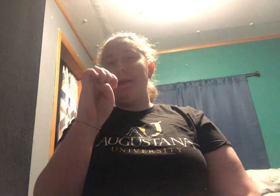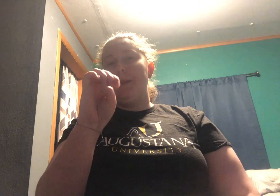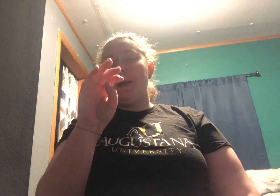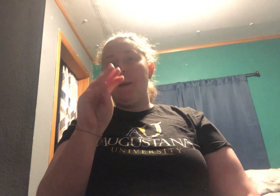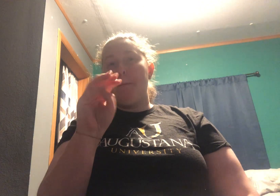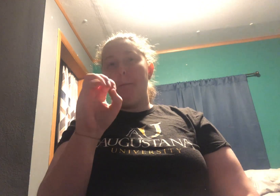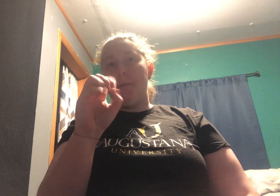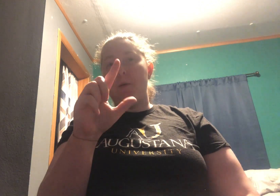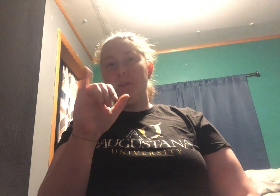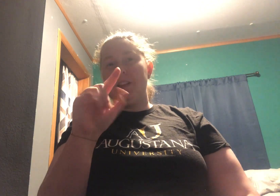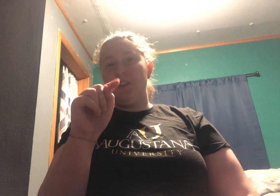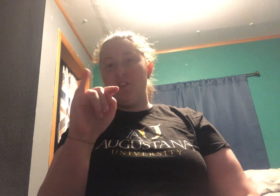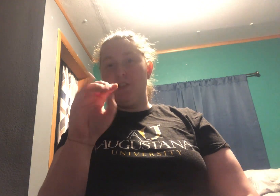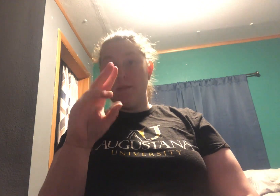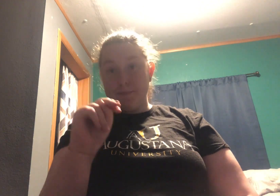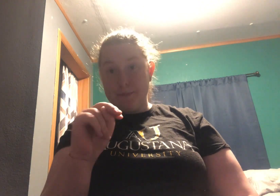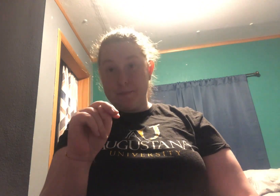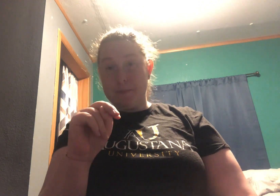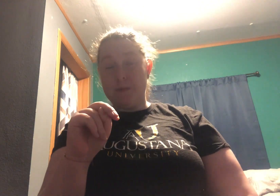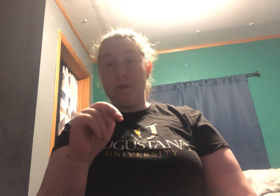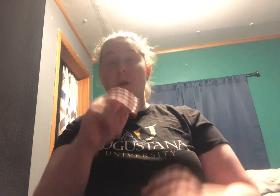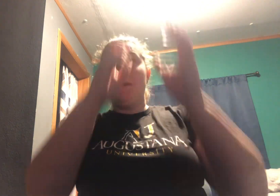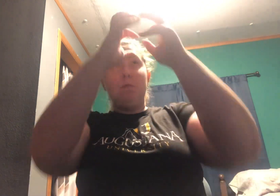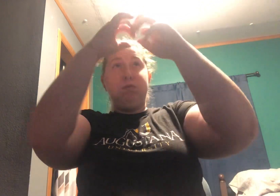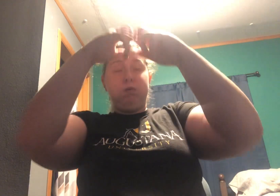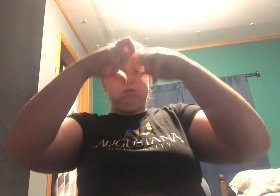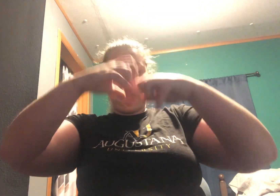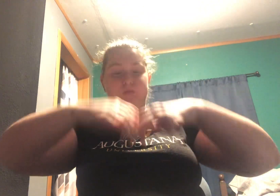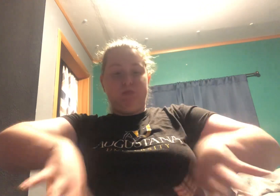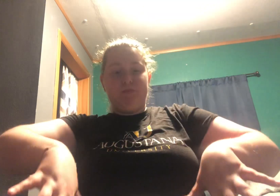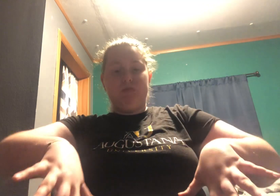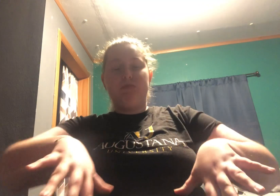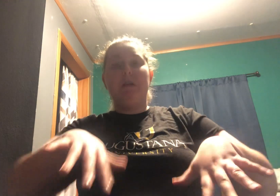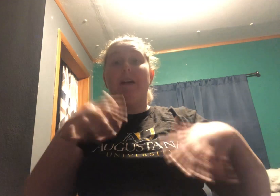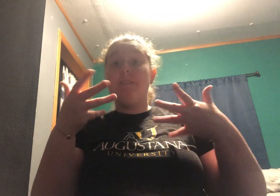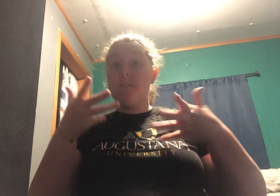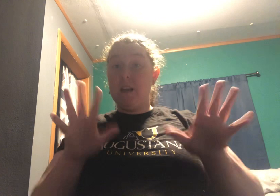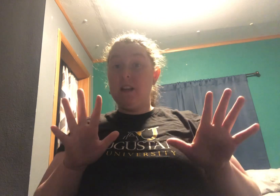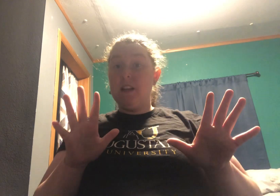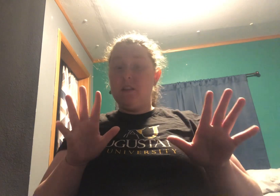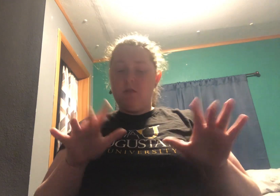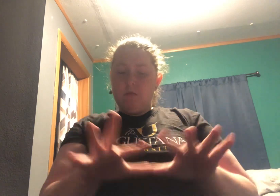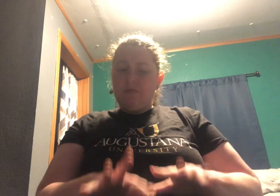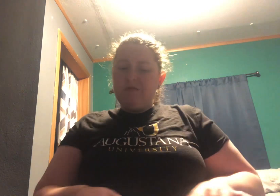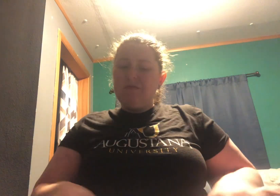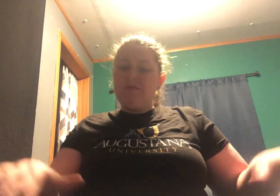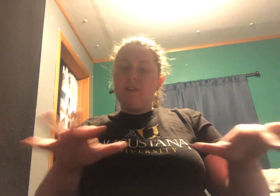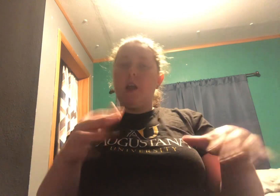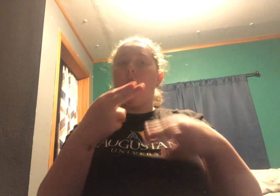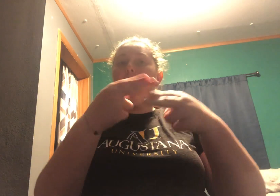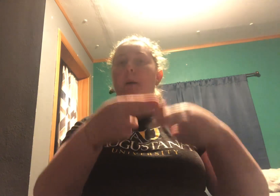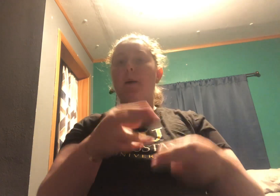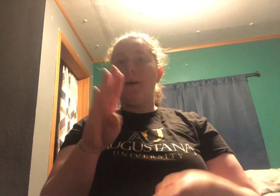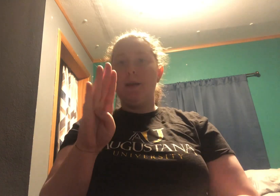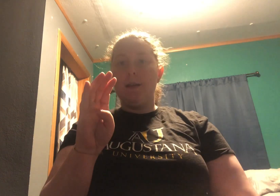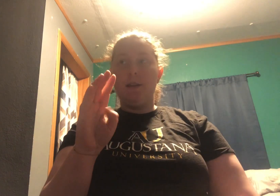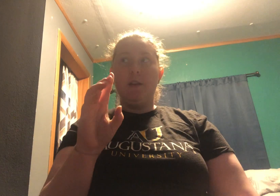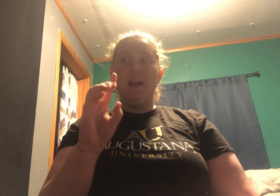that, there's just going to be debris everywhere. Okay, so debris. Now, debris, we could also call